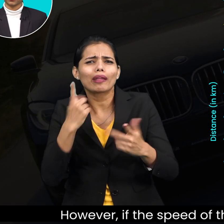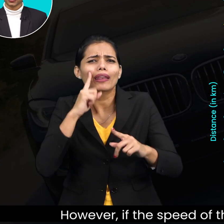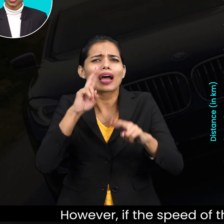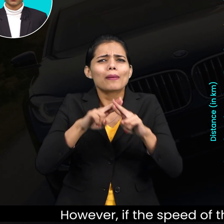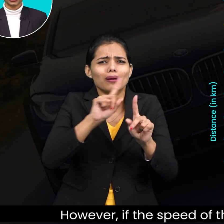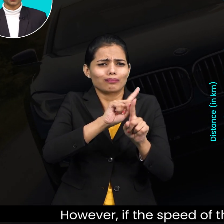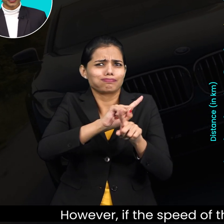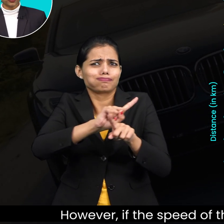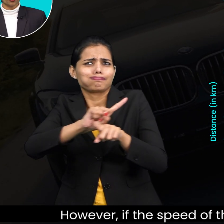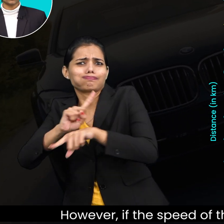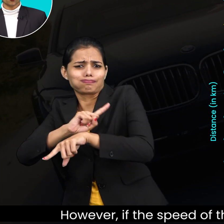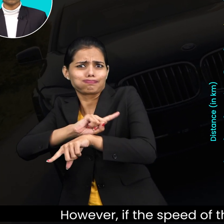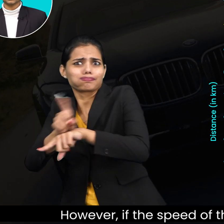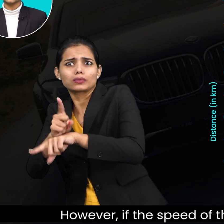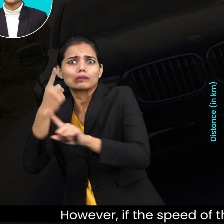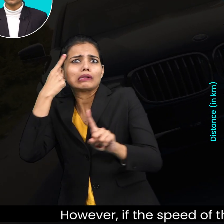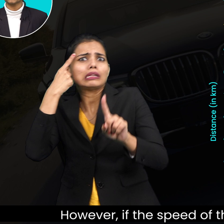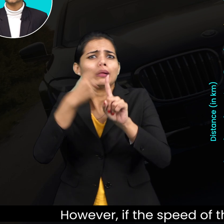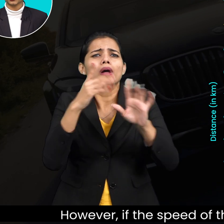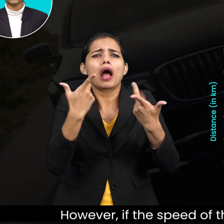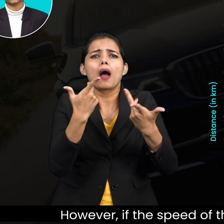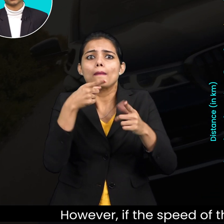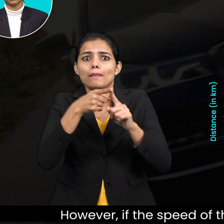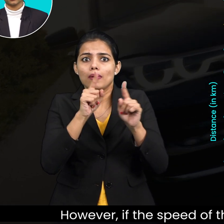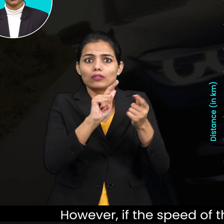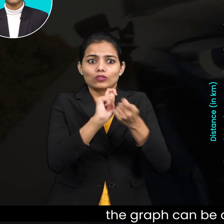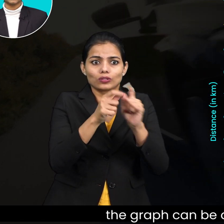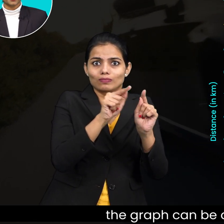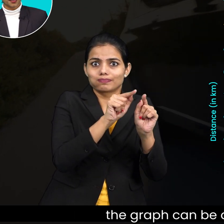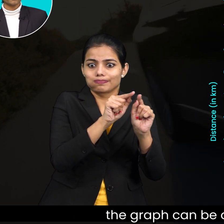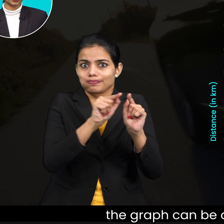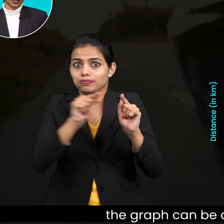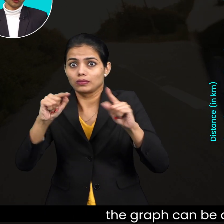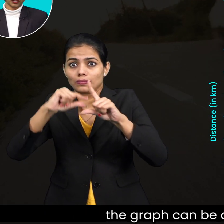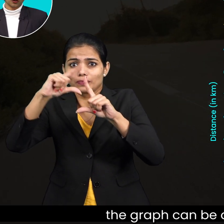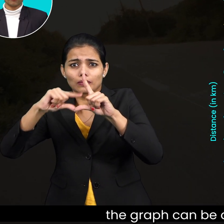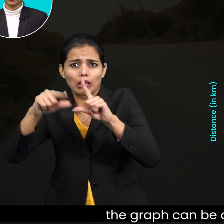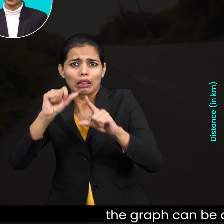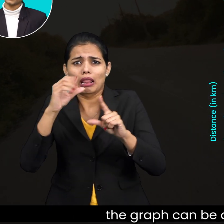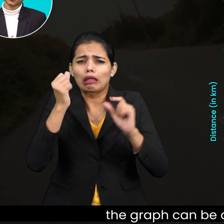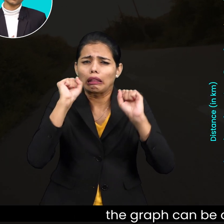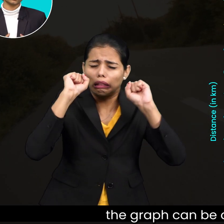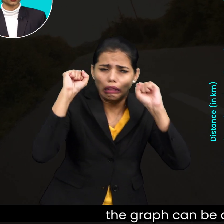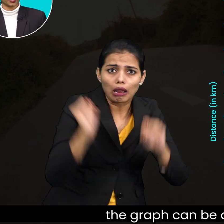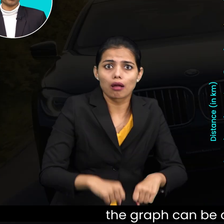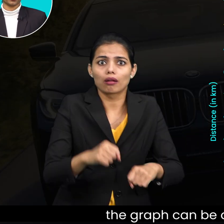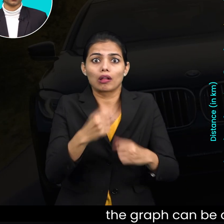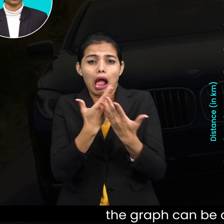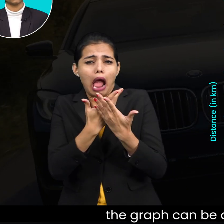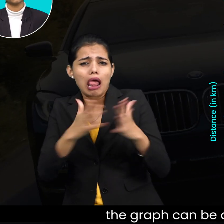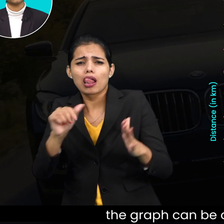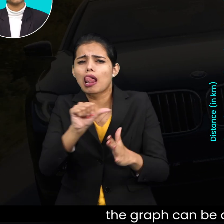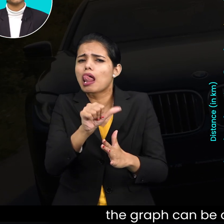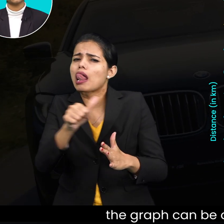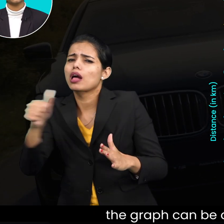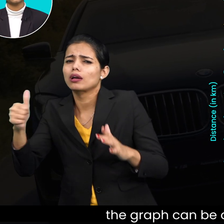However, if the speed of the object keeps changing, the graph can be of any other shape.